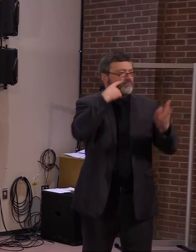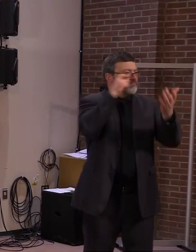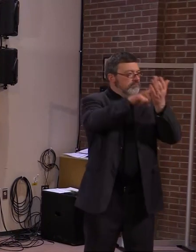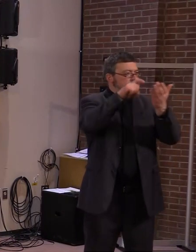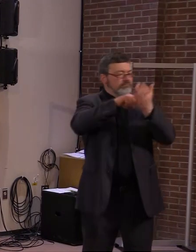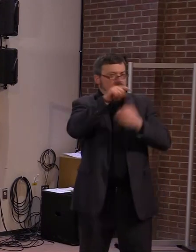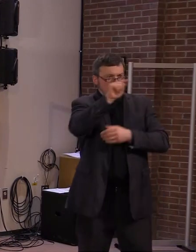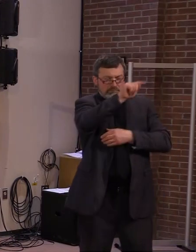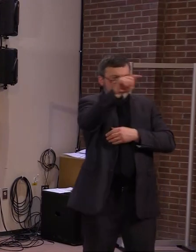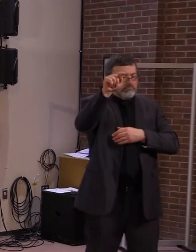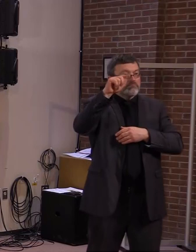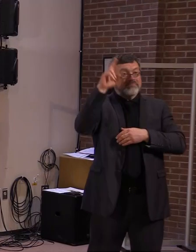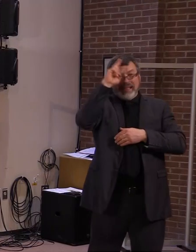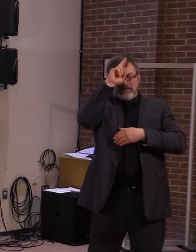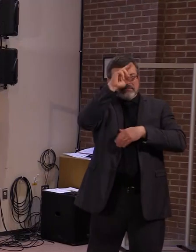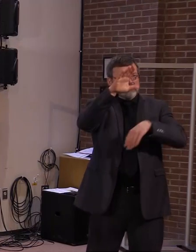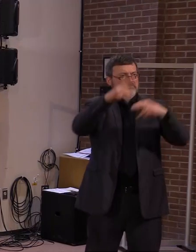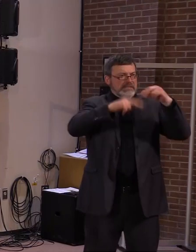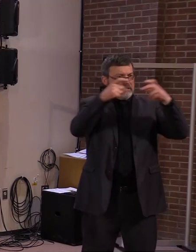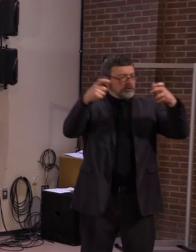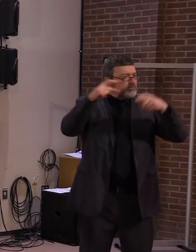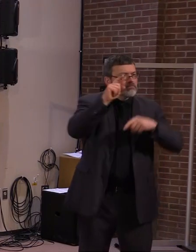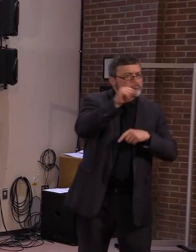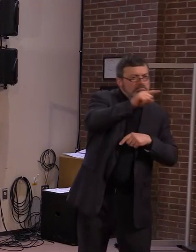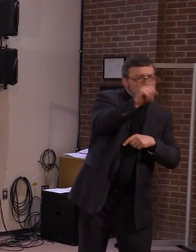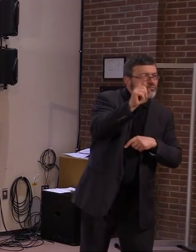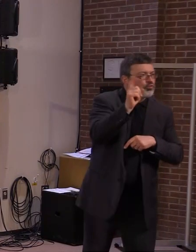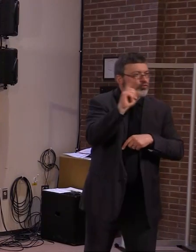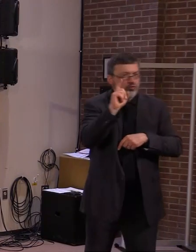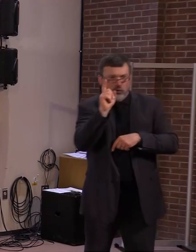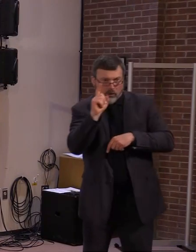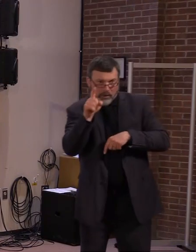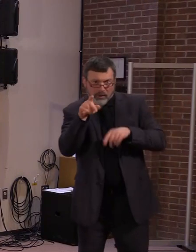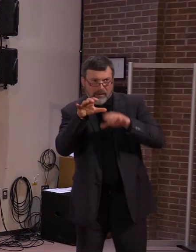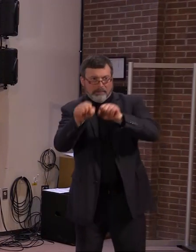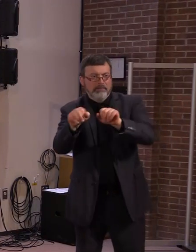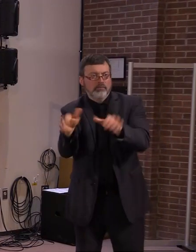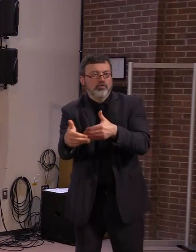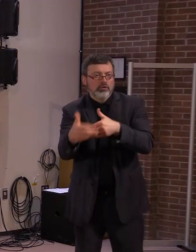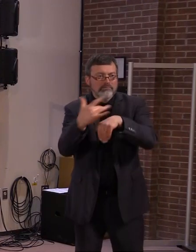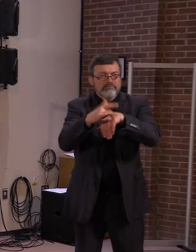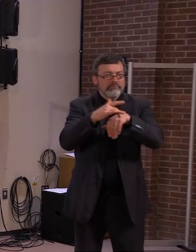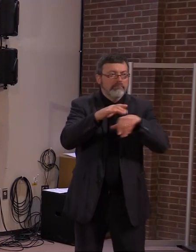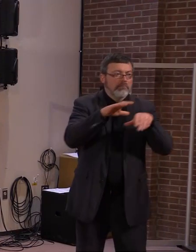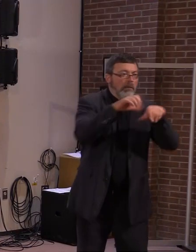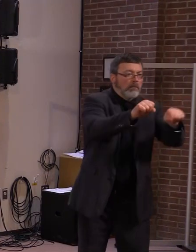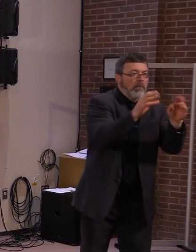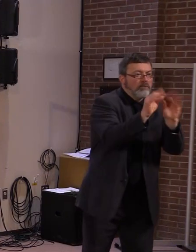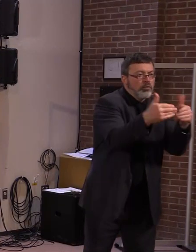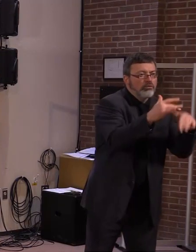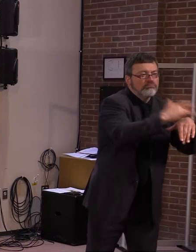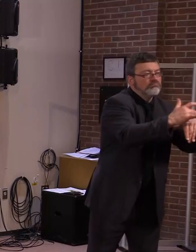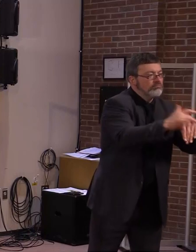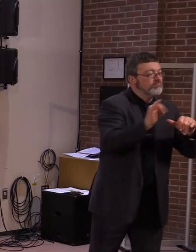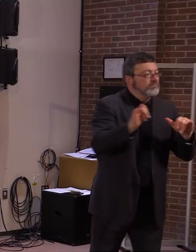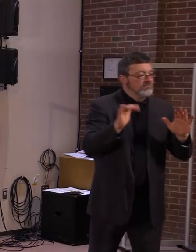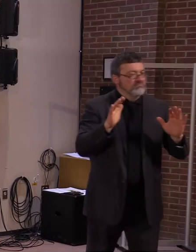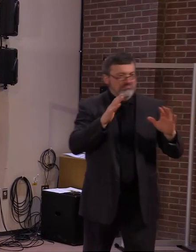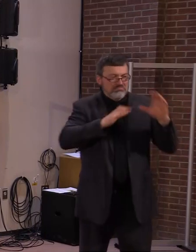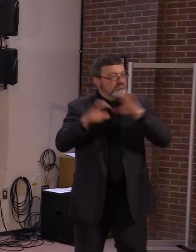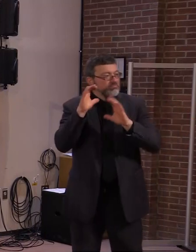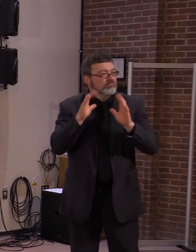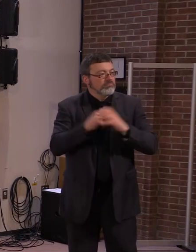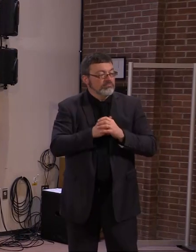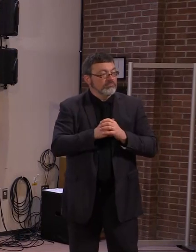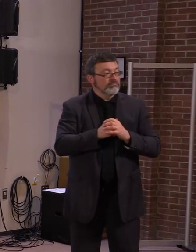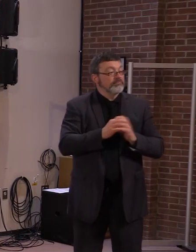use of subacute beds as needed. The third leg of the strategy is to expand capacity at hospitals.